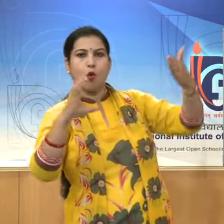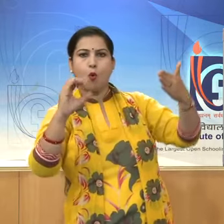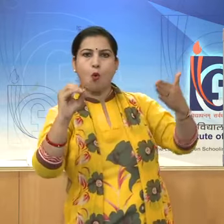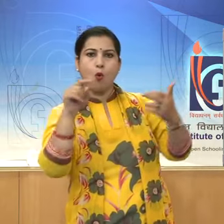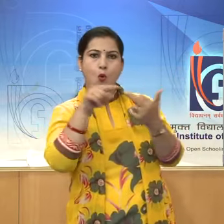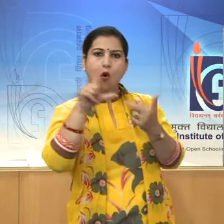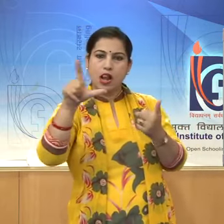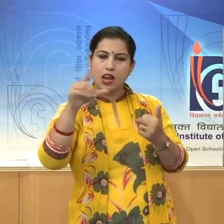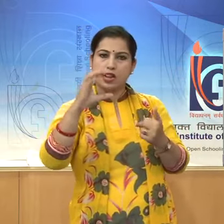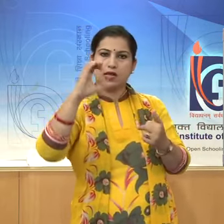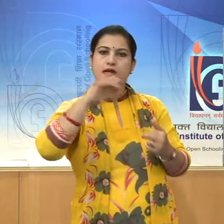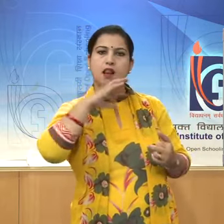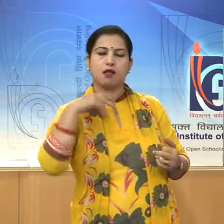oil colors.